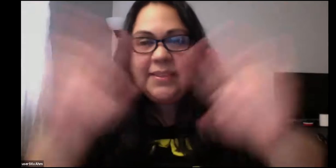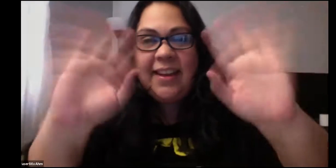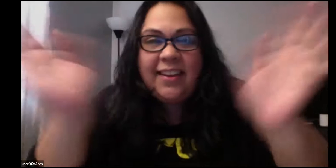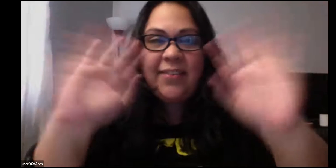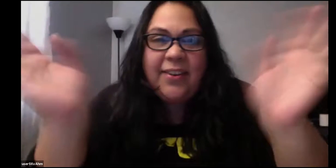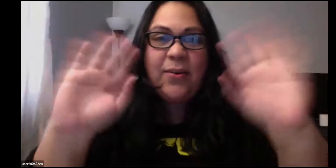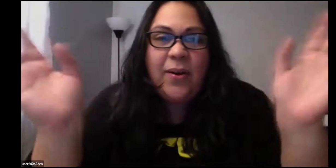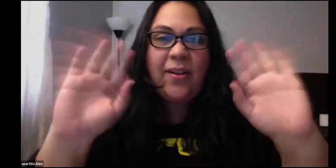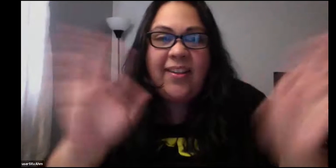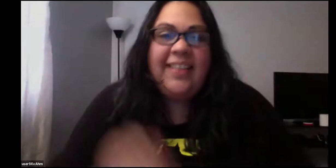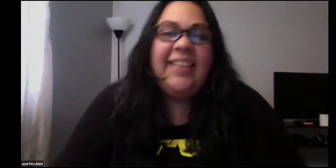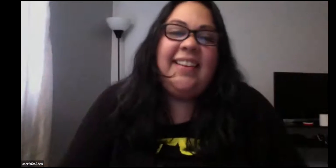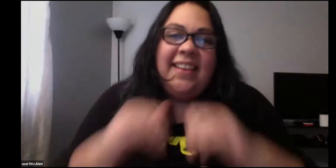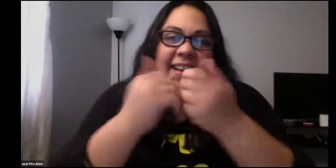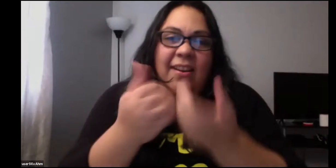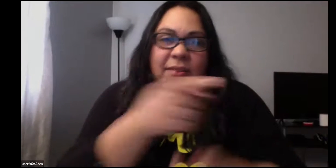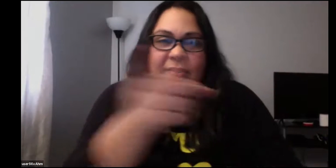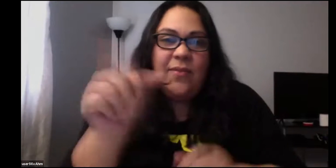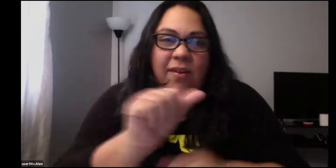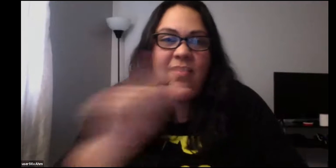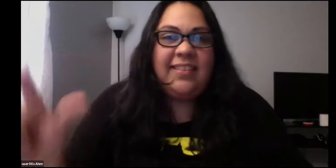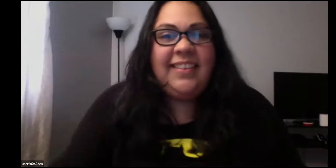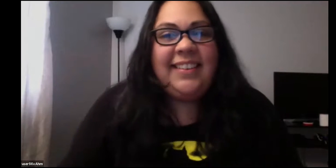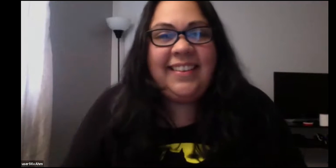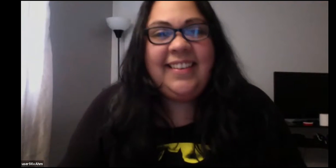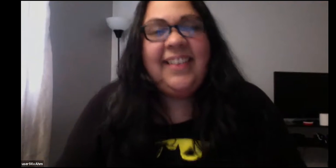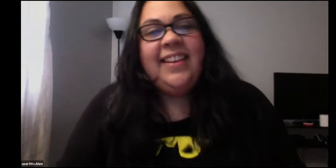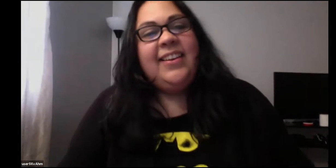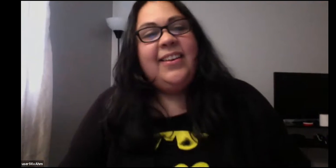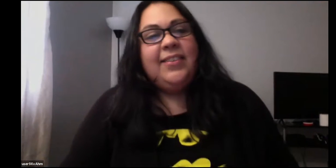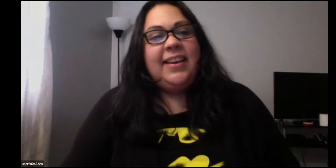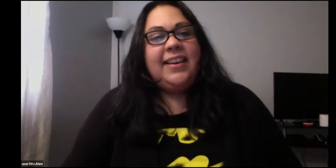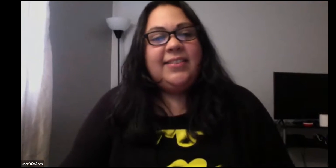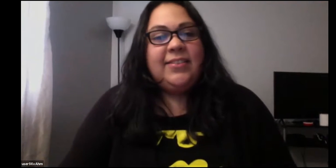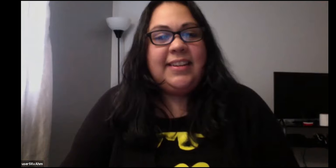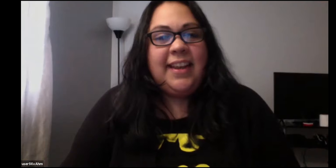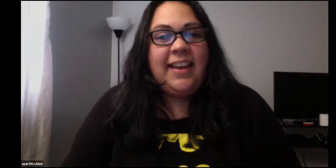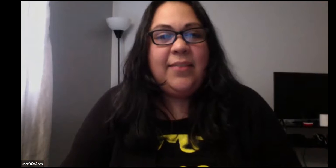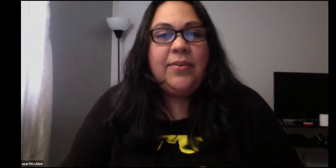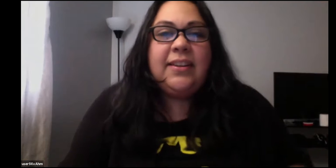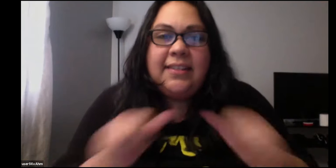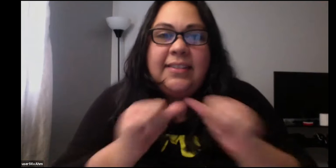how are you all? How are you all? Okay, so today we're gonna